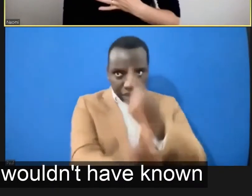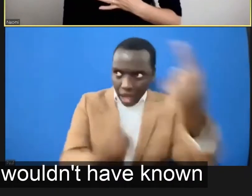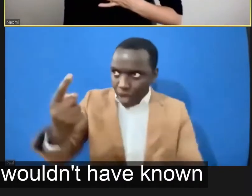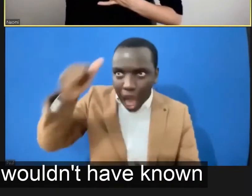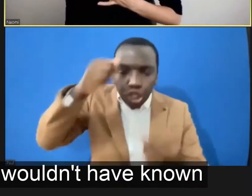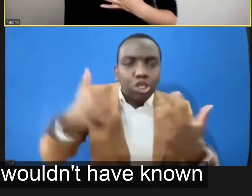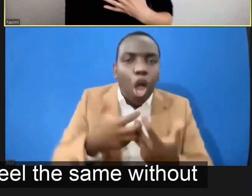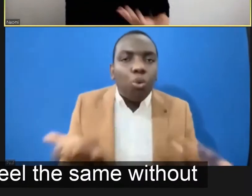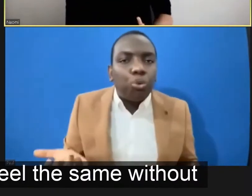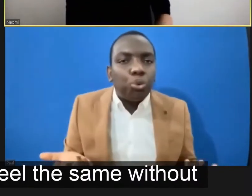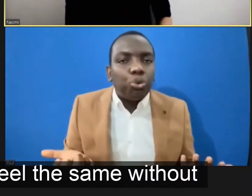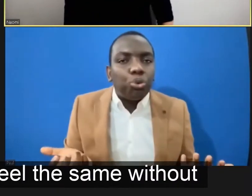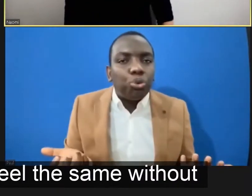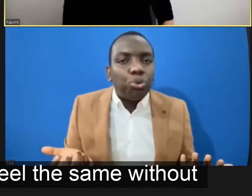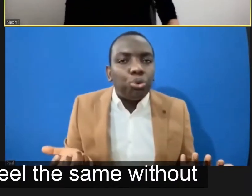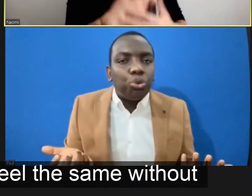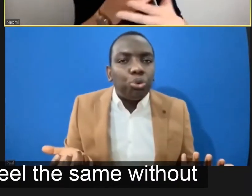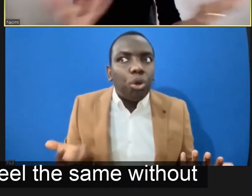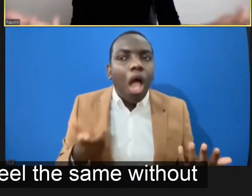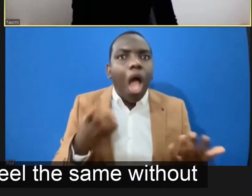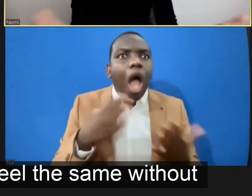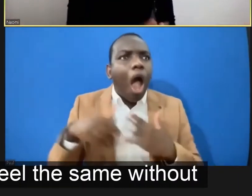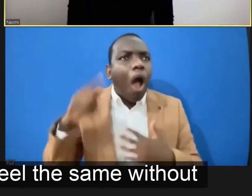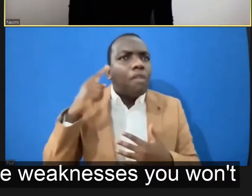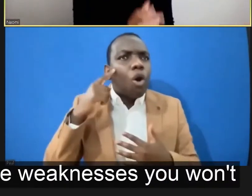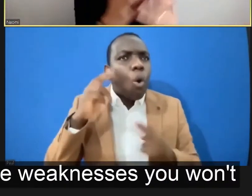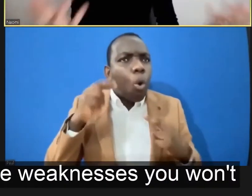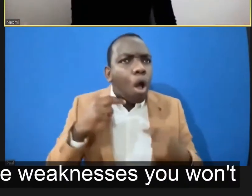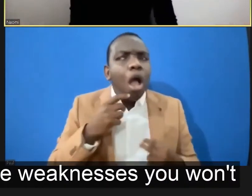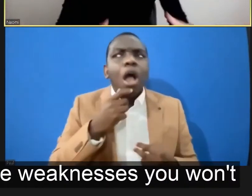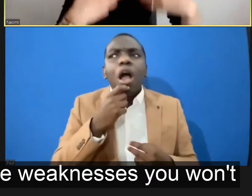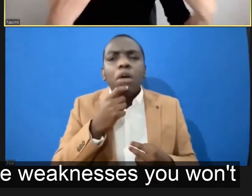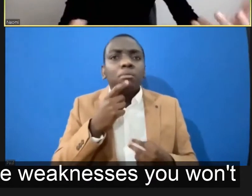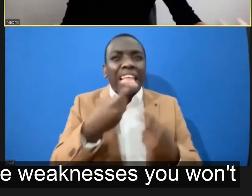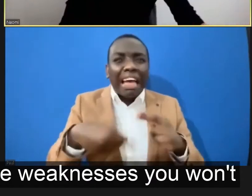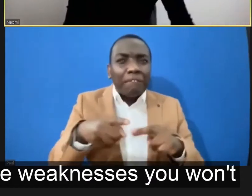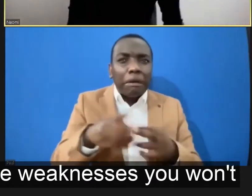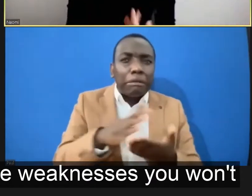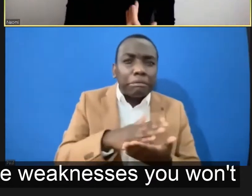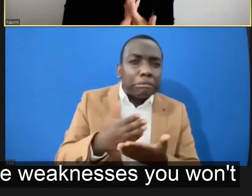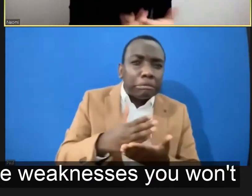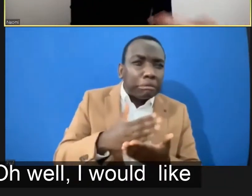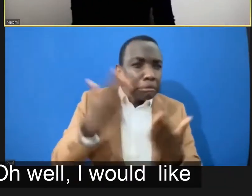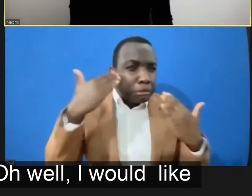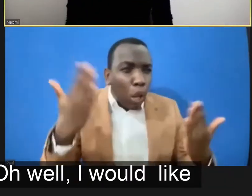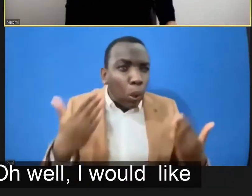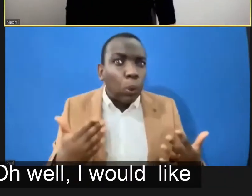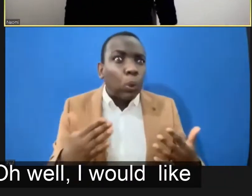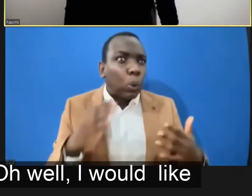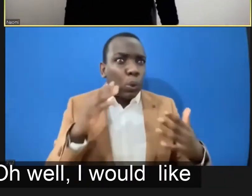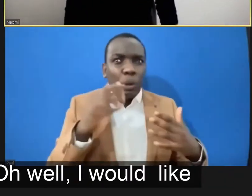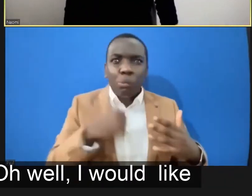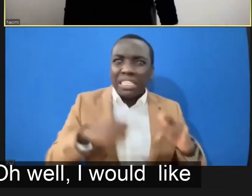test, I wouldn't have known about them. And you might feel the same. Without doing something to identify these weaknesses, you won't know.